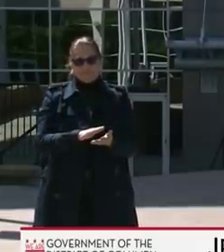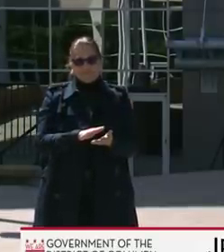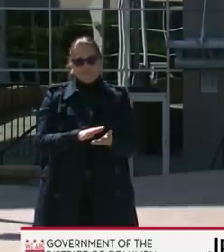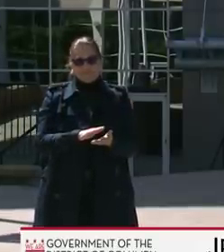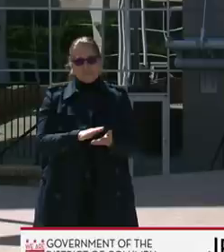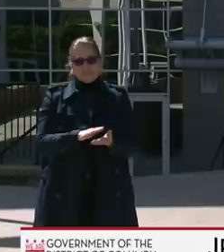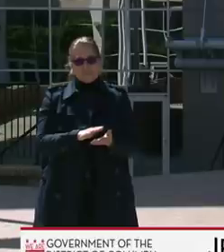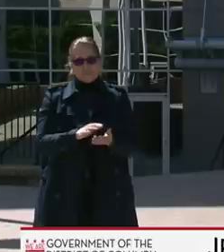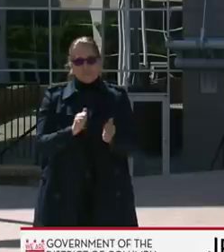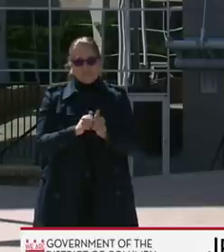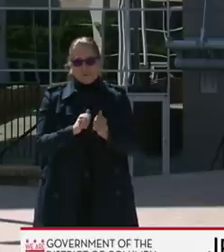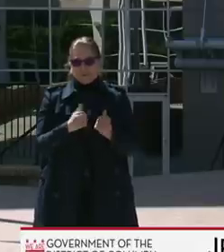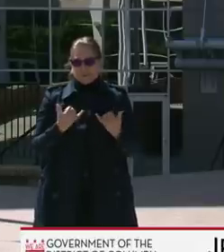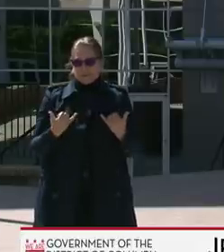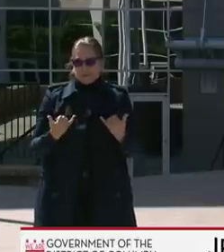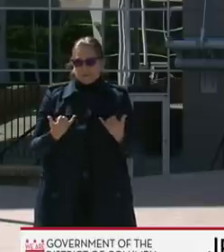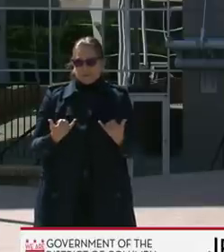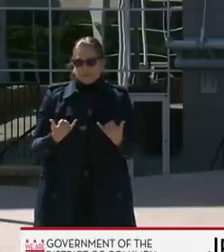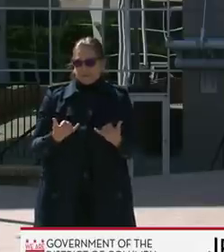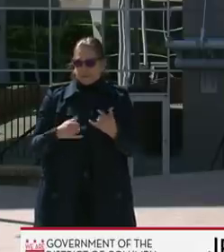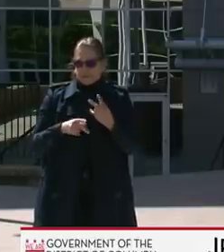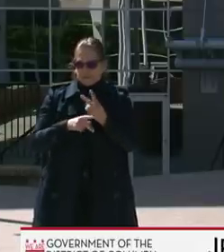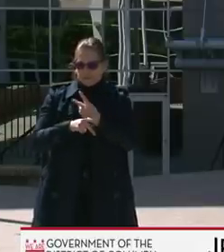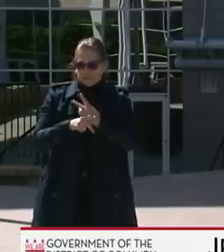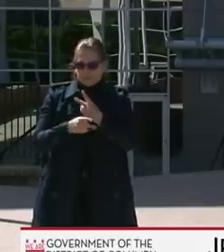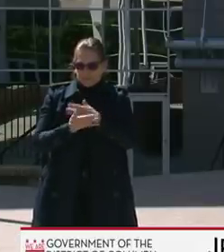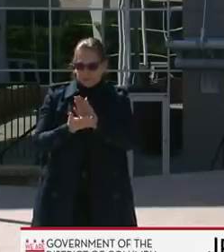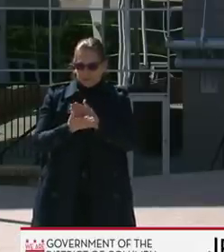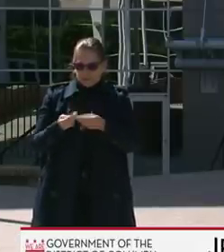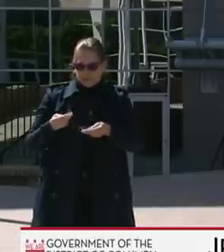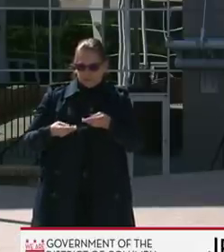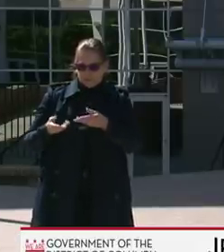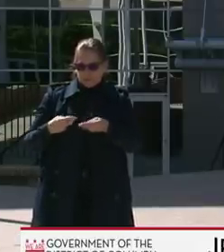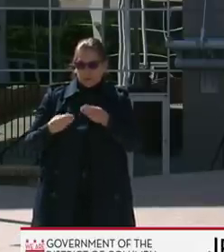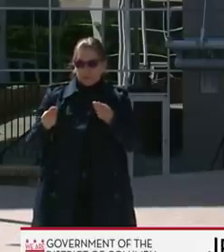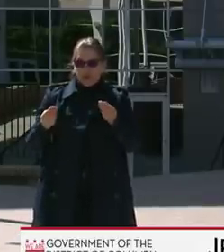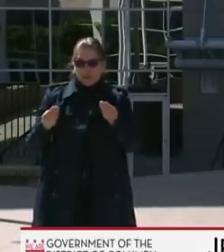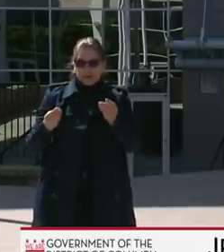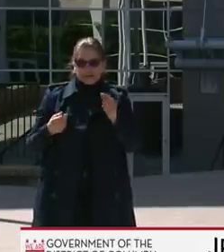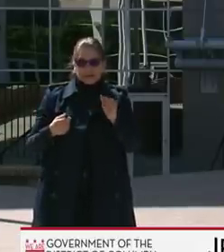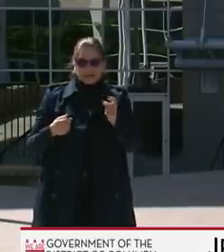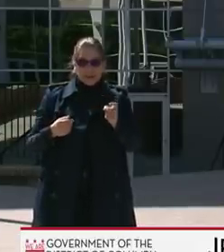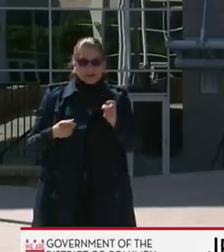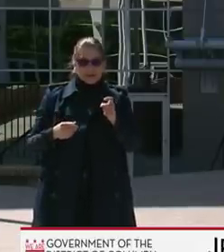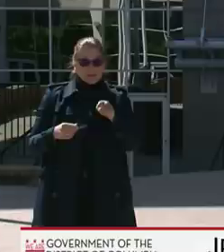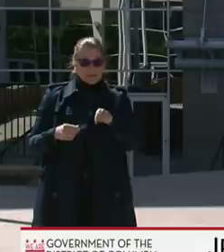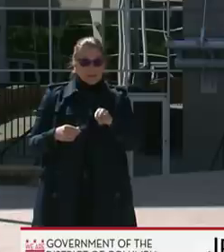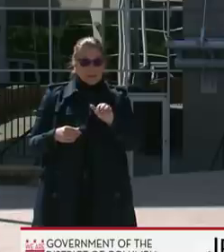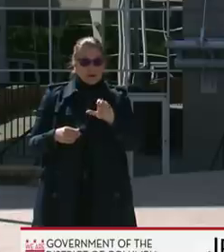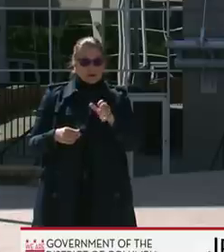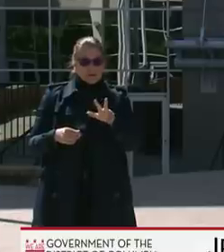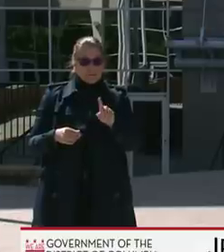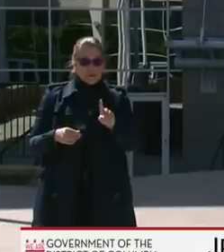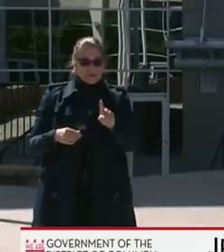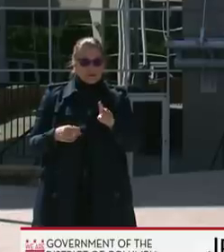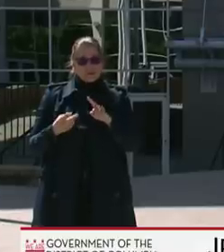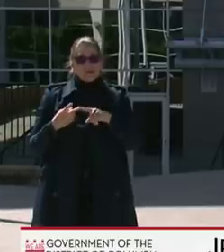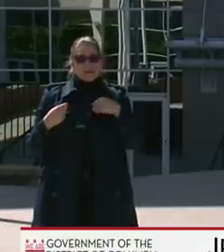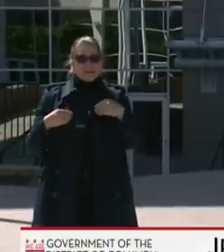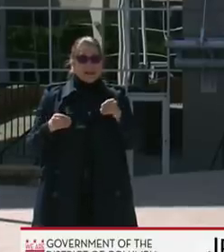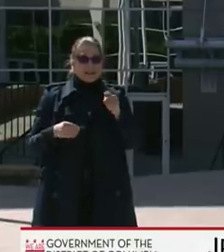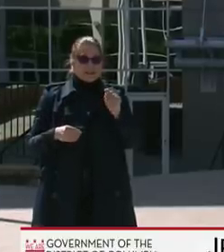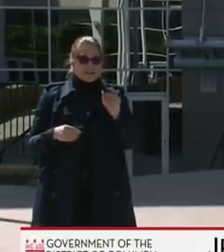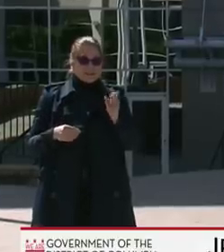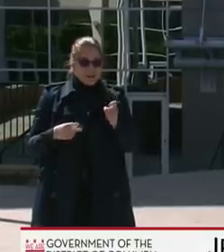every day. We just got property taxes filed on March 31st. We just got sales taxes just came in. We're monitoring where